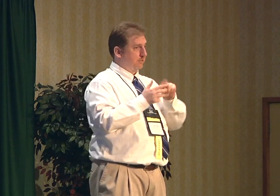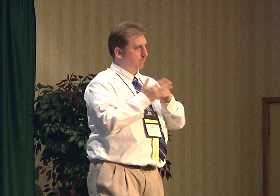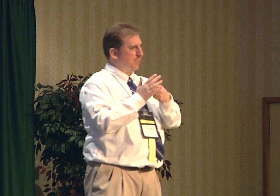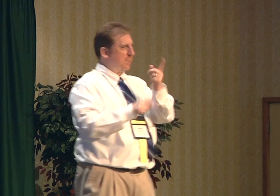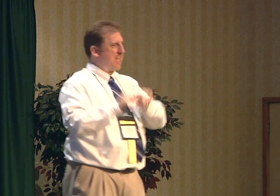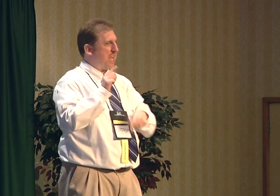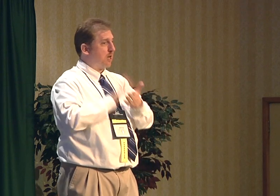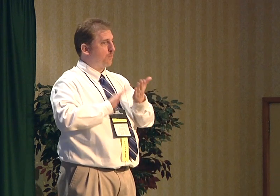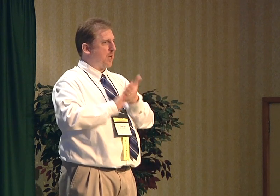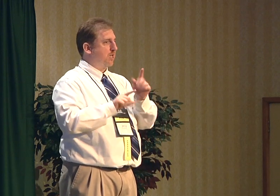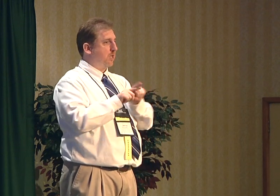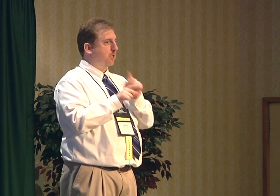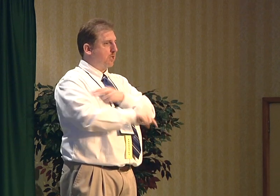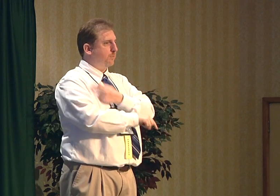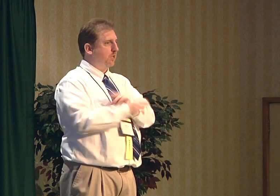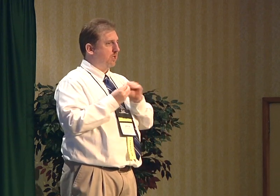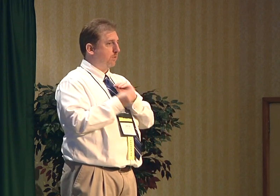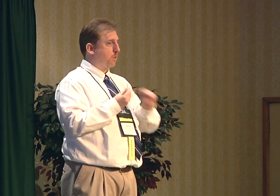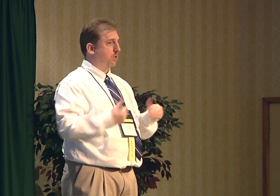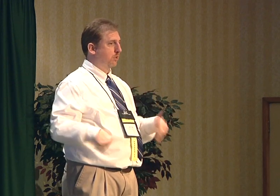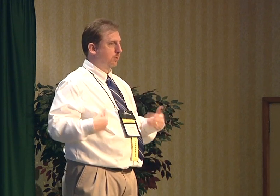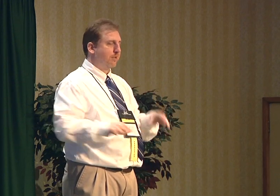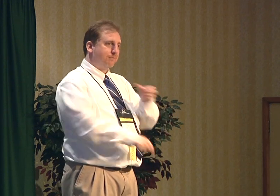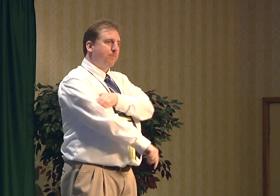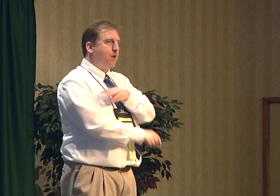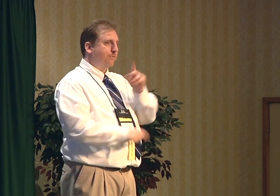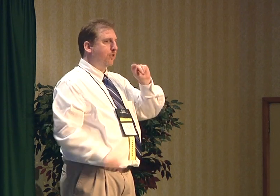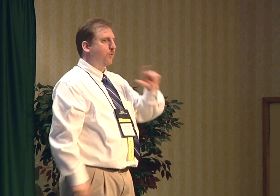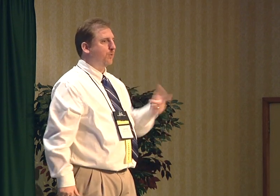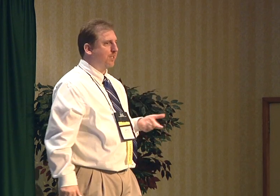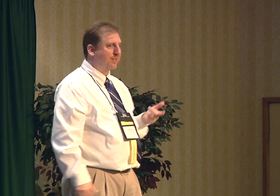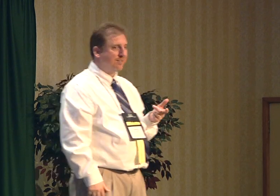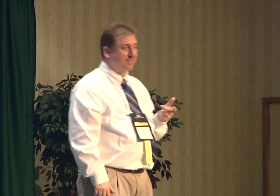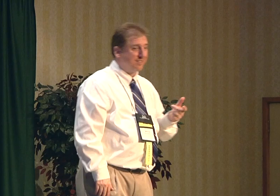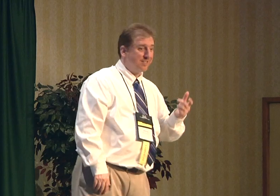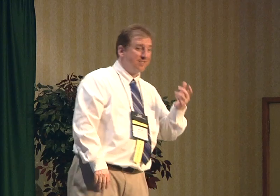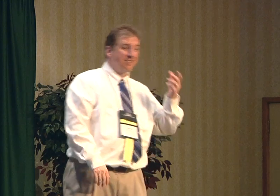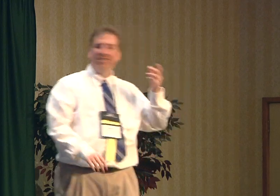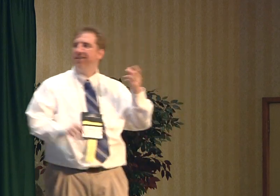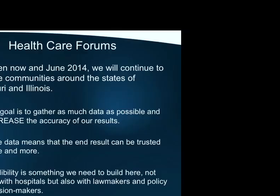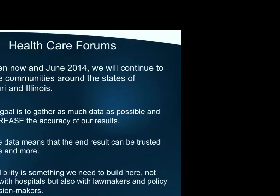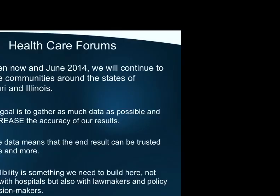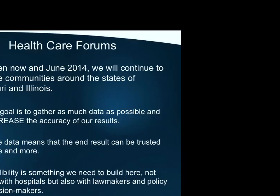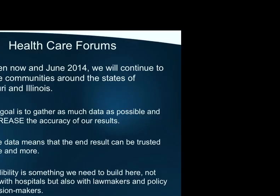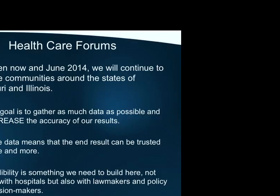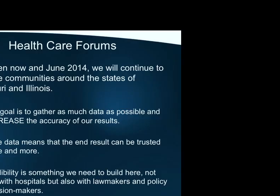license, meaning that they wouldn't be able to operate as a hospital anymore. So it's a pretty powerful tool.